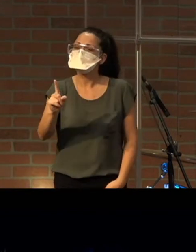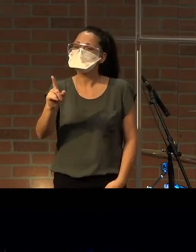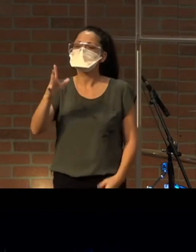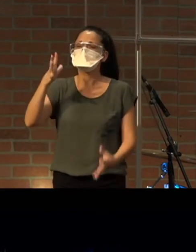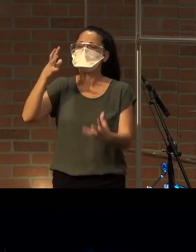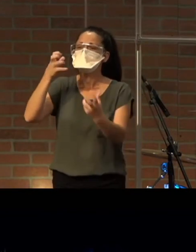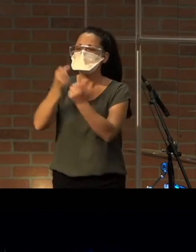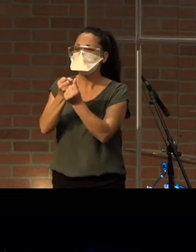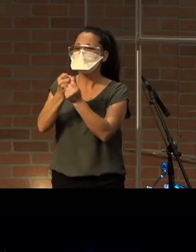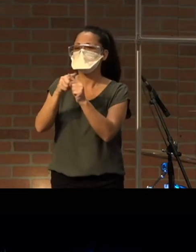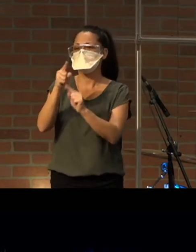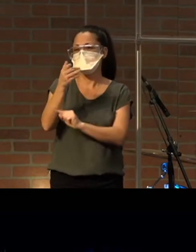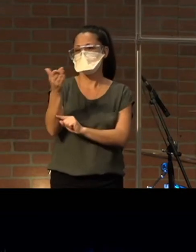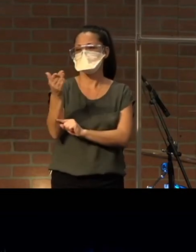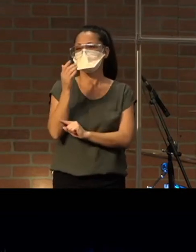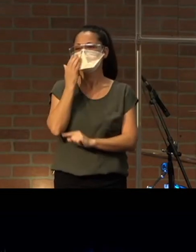them.